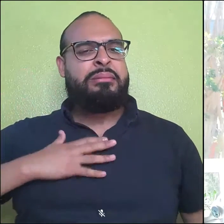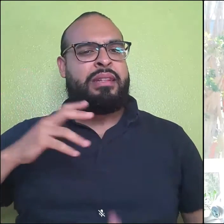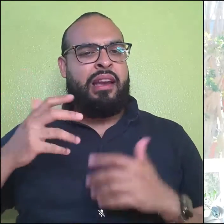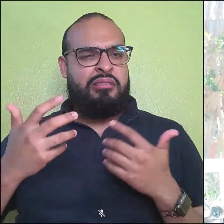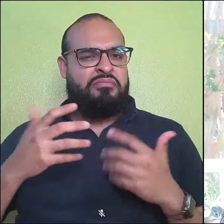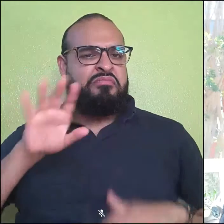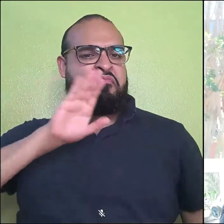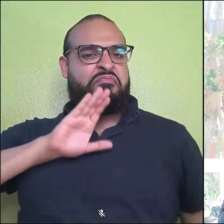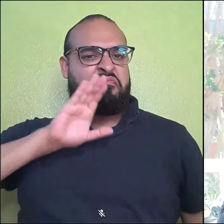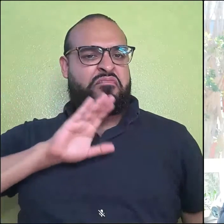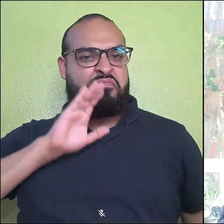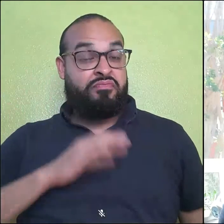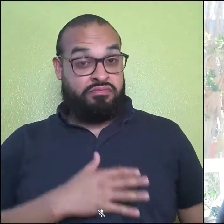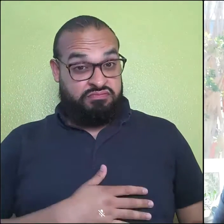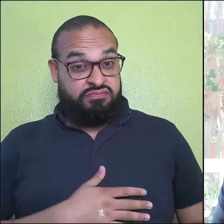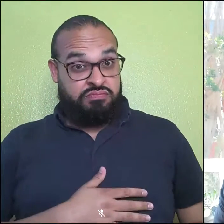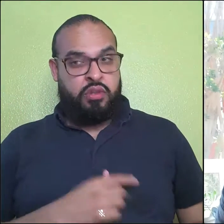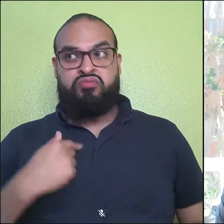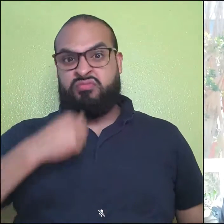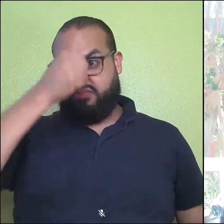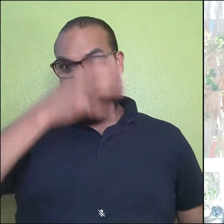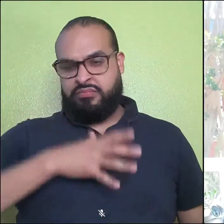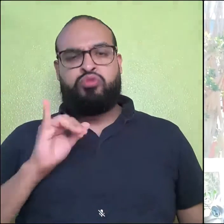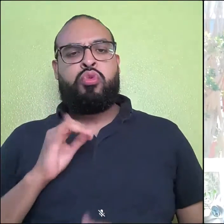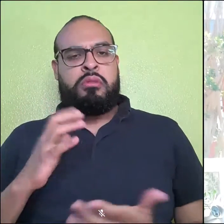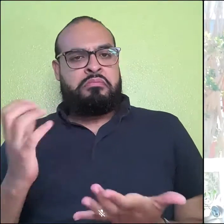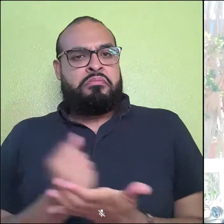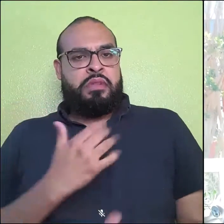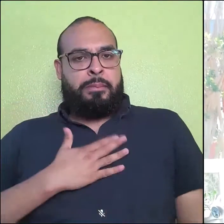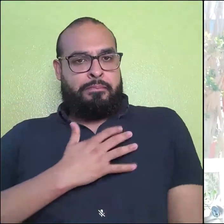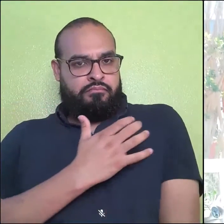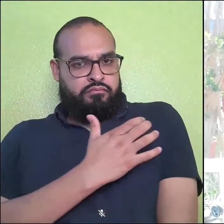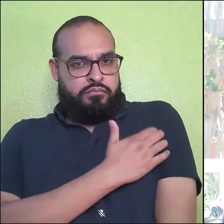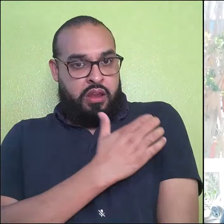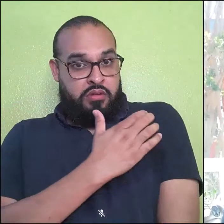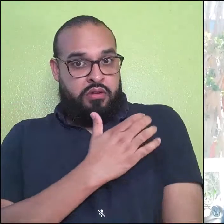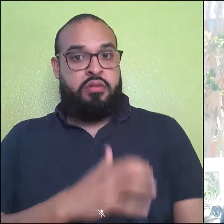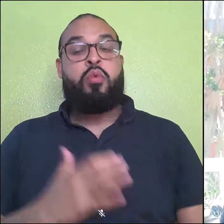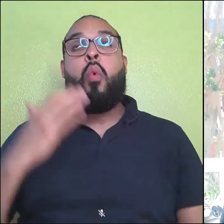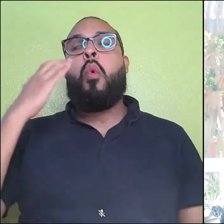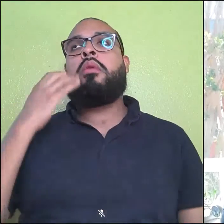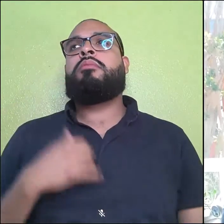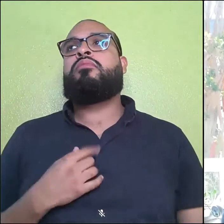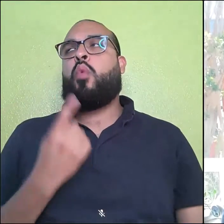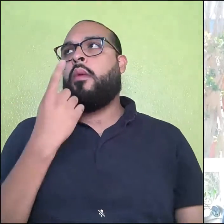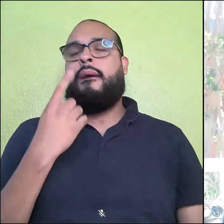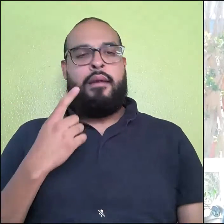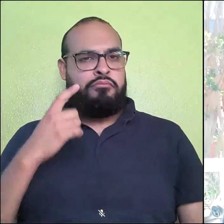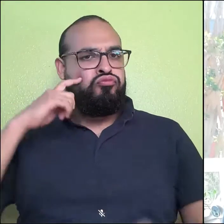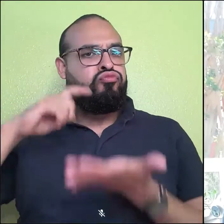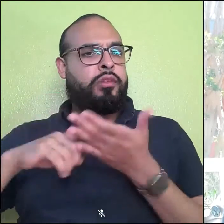man. One of the things that I've been changing more recently is my relationship to my bigness and power. As a